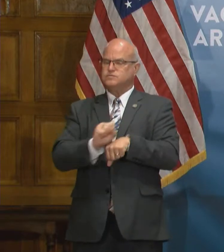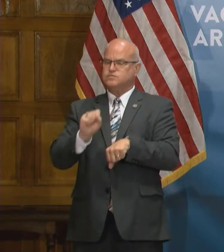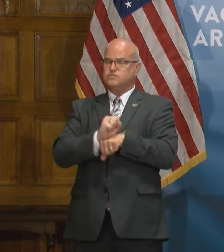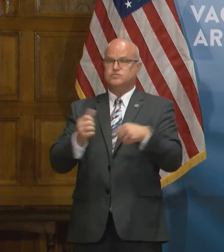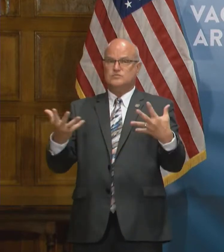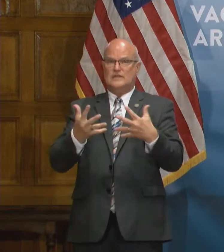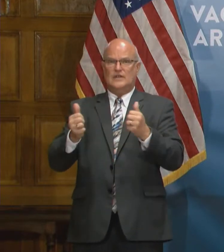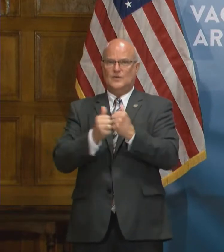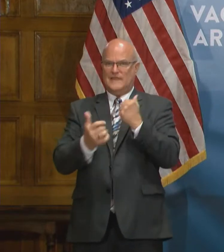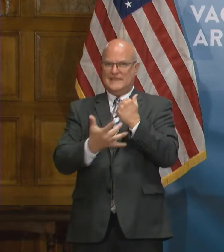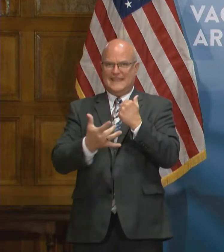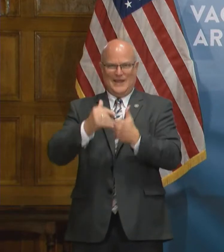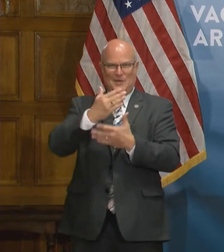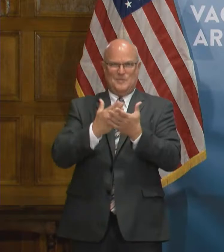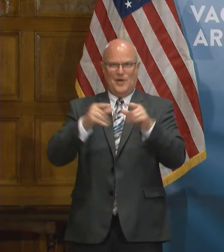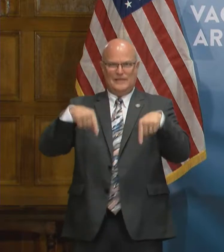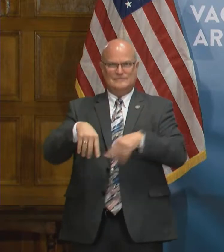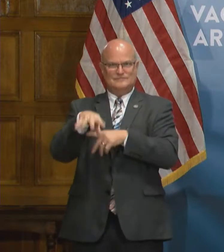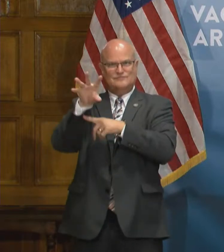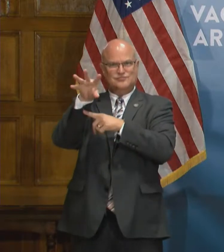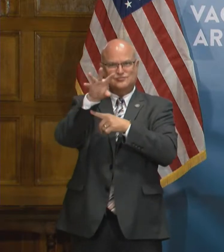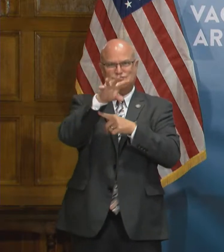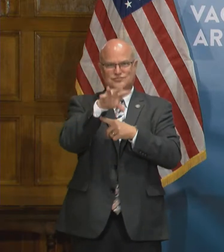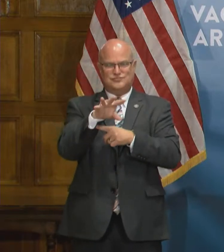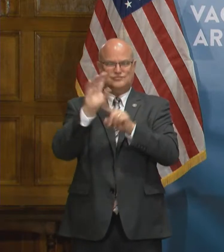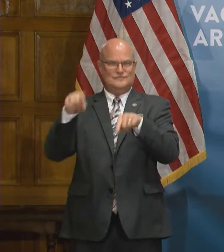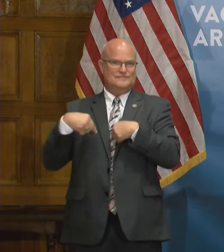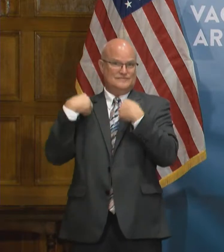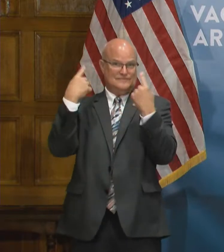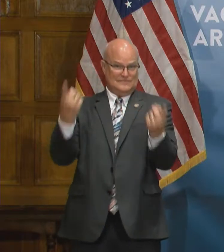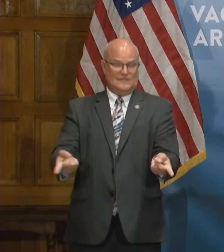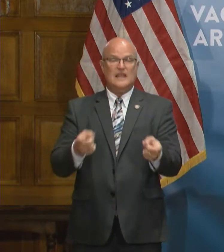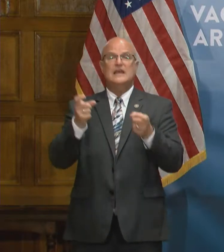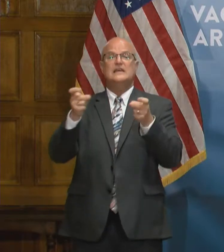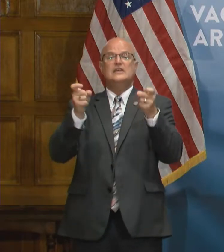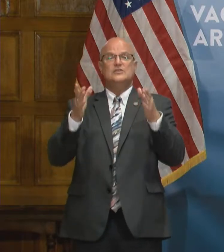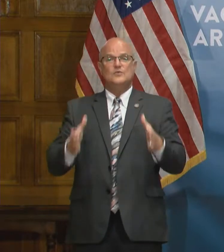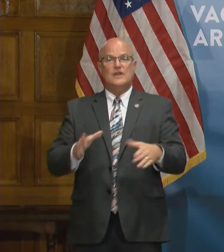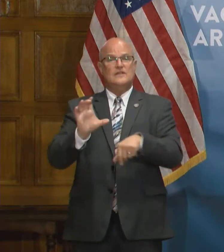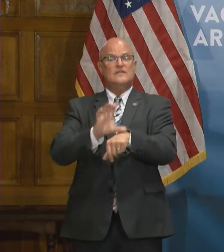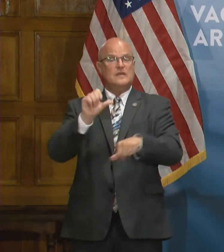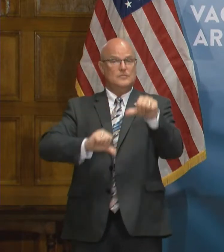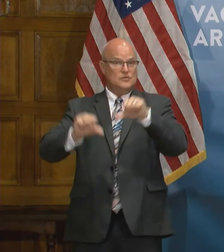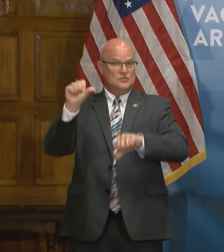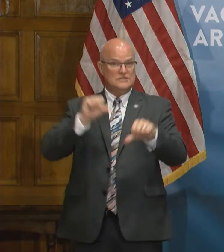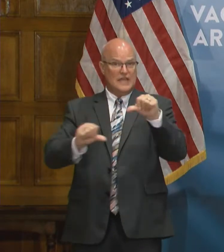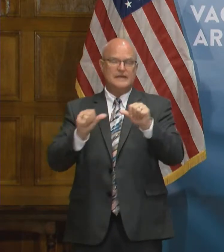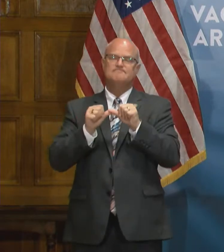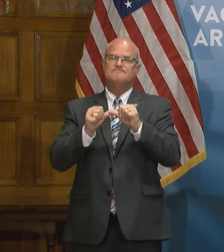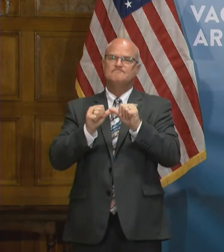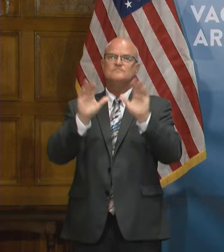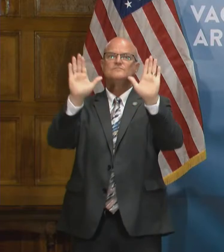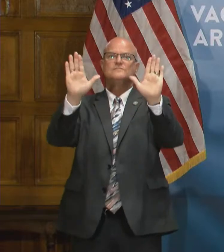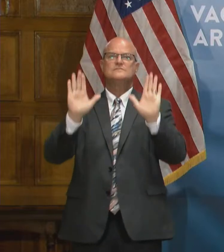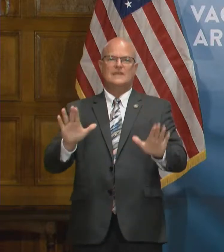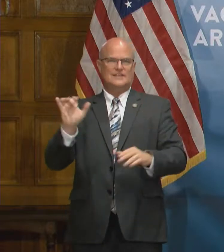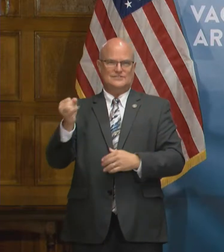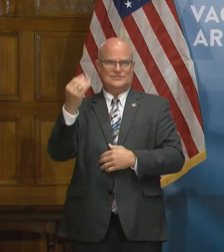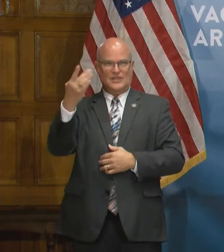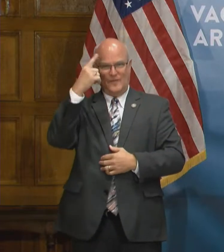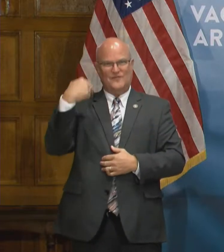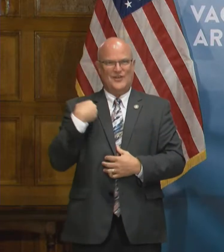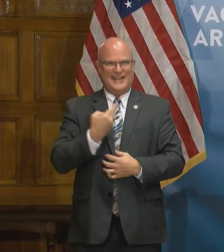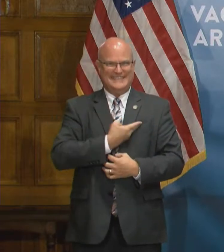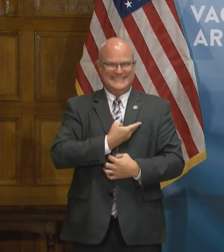helping us with the technical aspects of this production, but he's our Director of Computer Science, continues to do an outstanding job